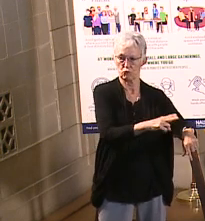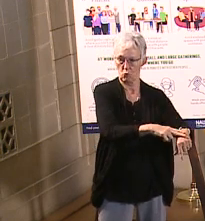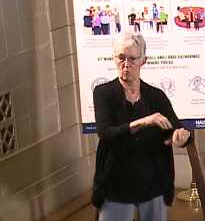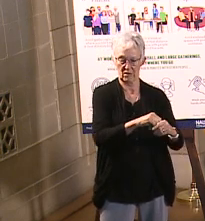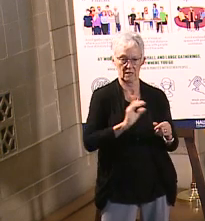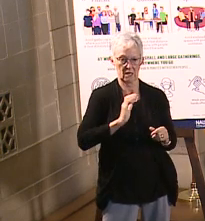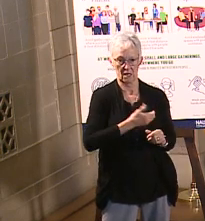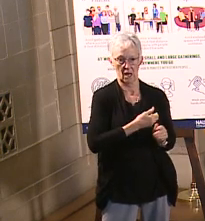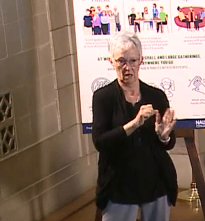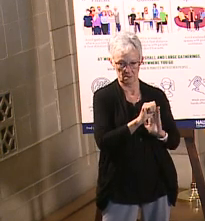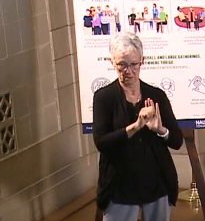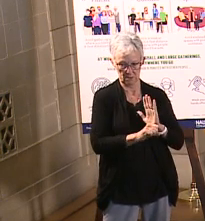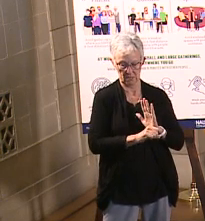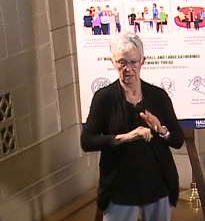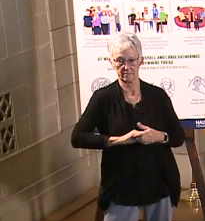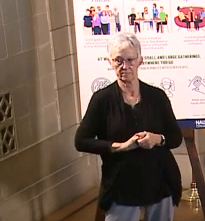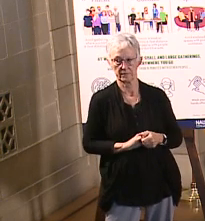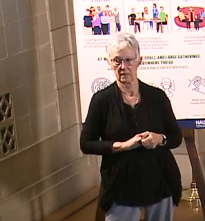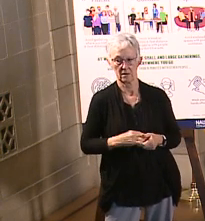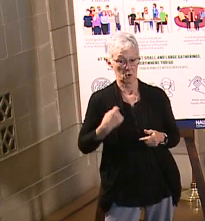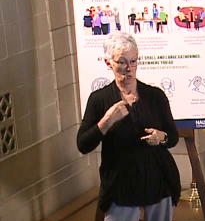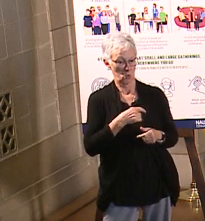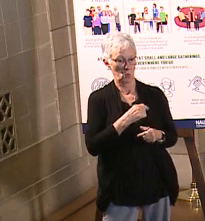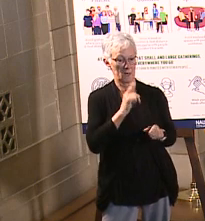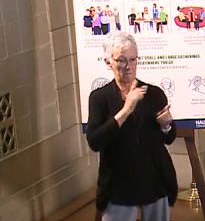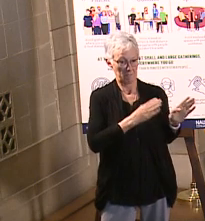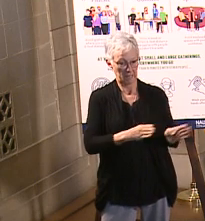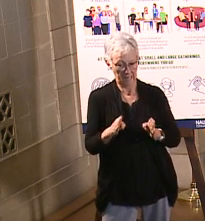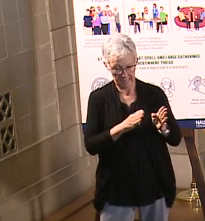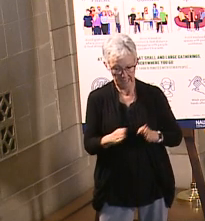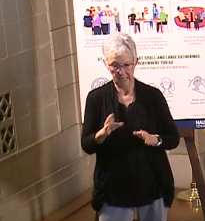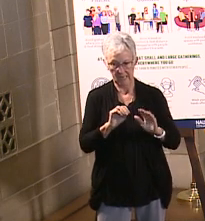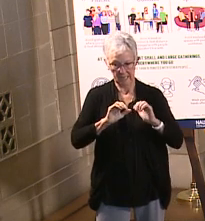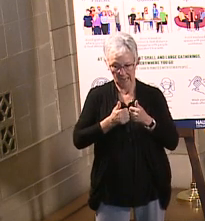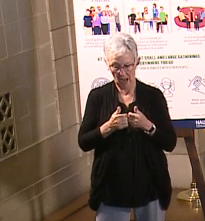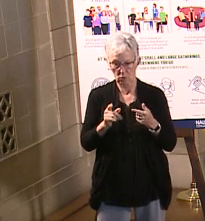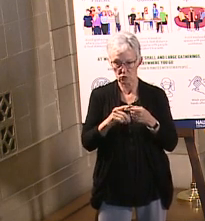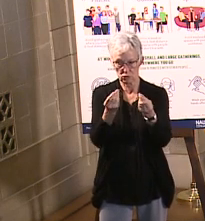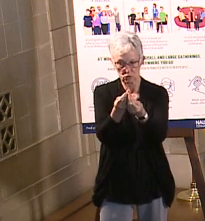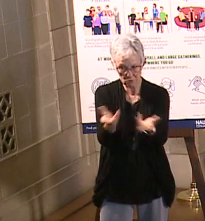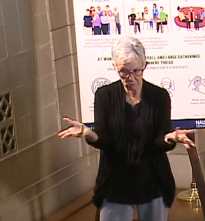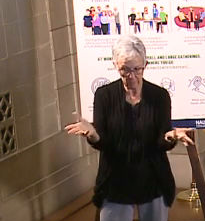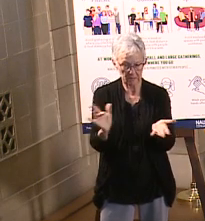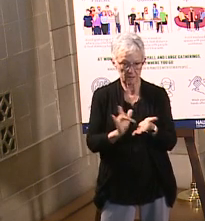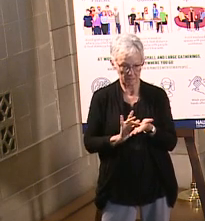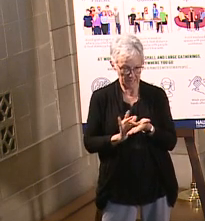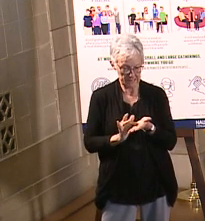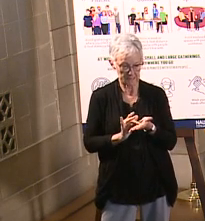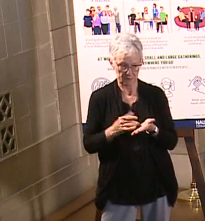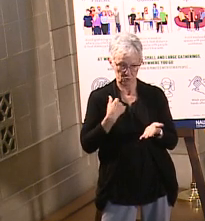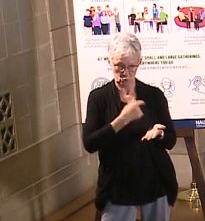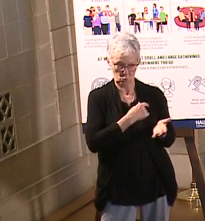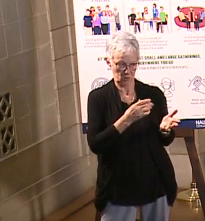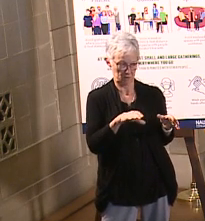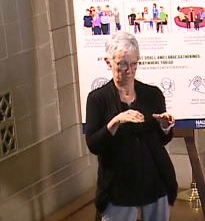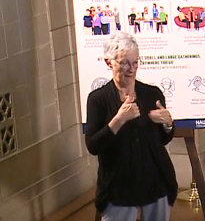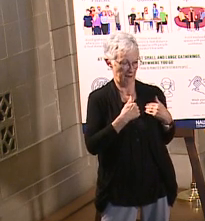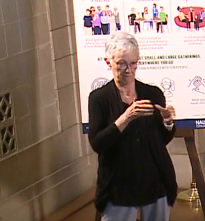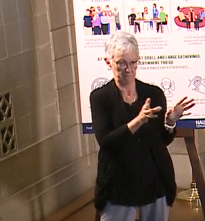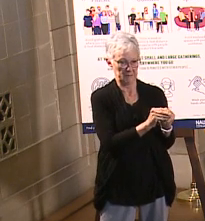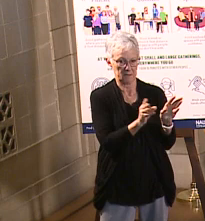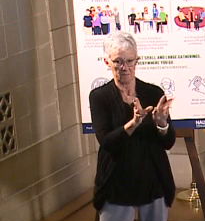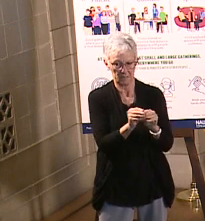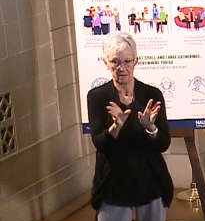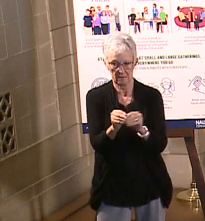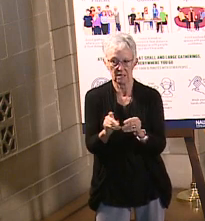on COVID-19 vaccine planning, distribution, and administration. The program is conducting planning and coordination meetings that tackle the